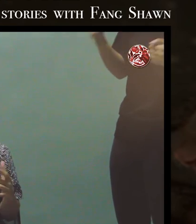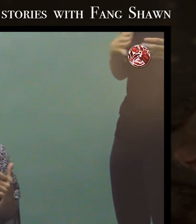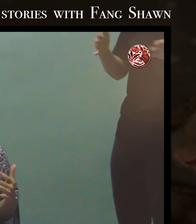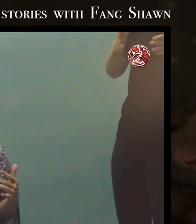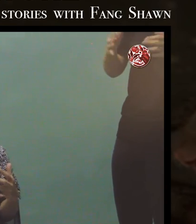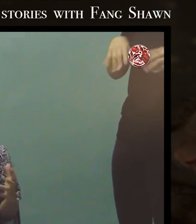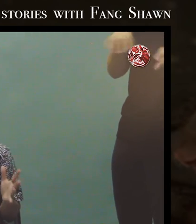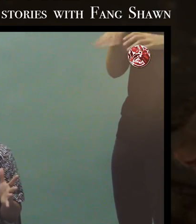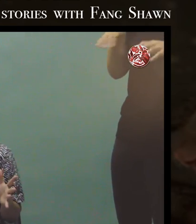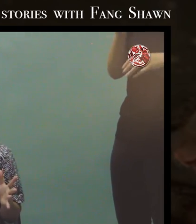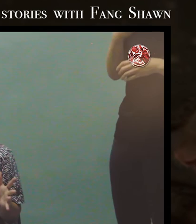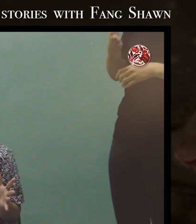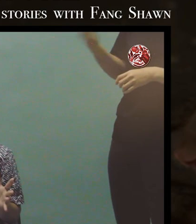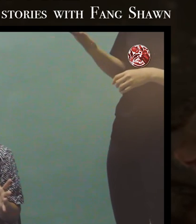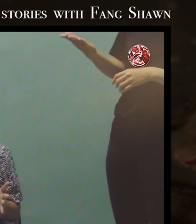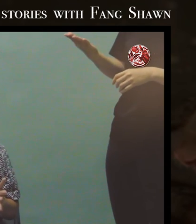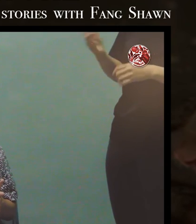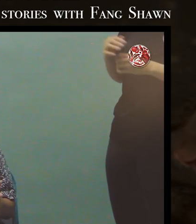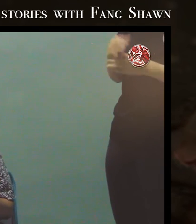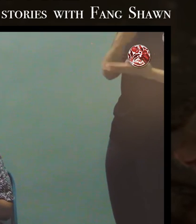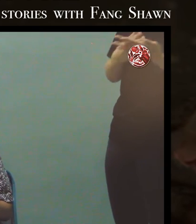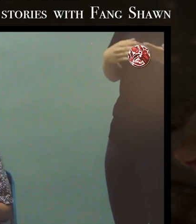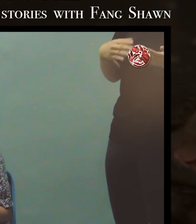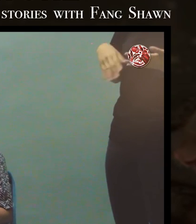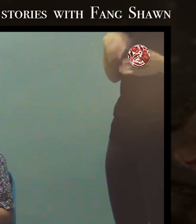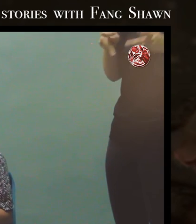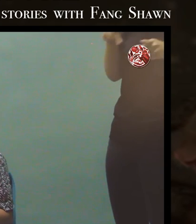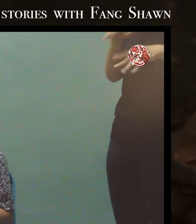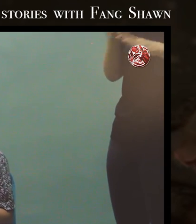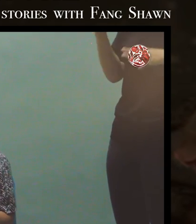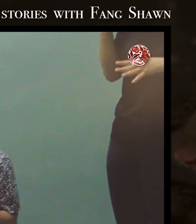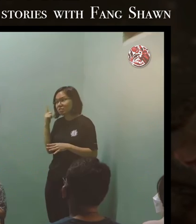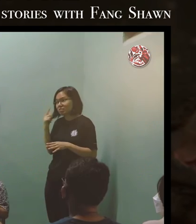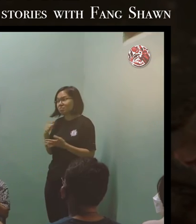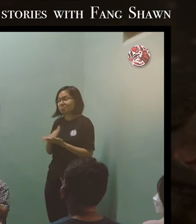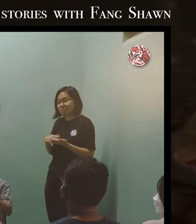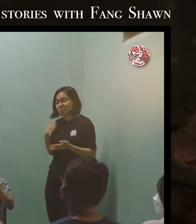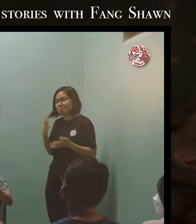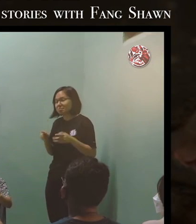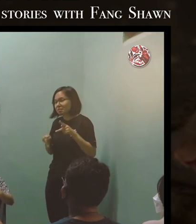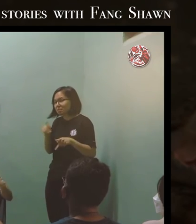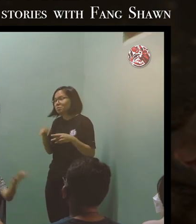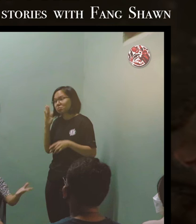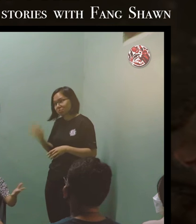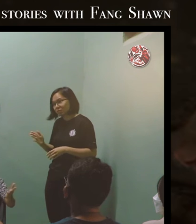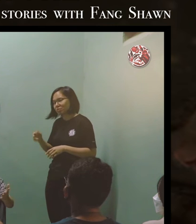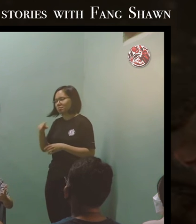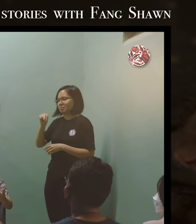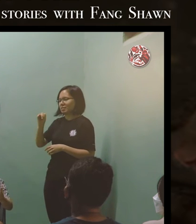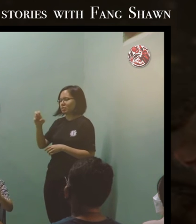I think it's still a net positive because there are still some people who do. Right? And on the other hand, all